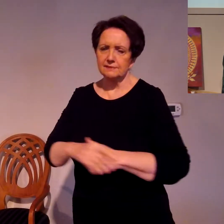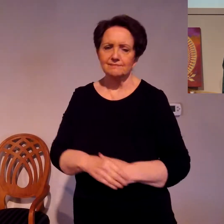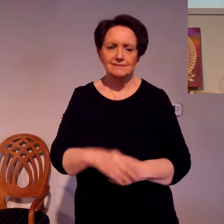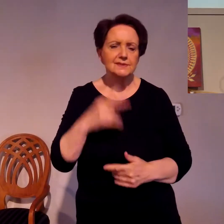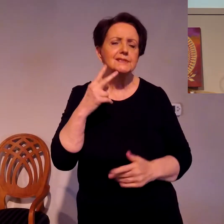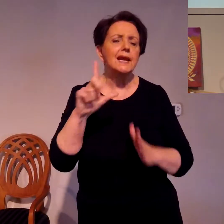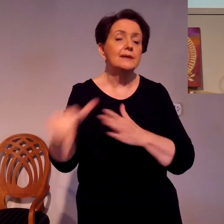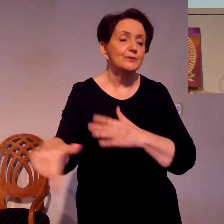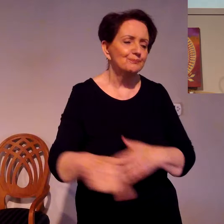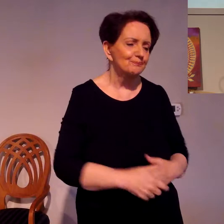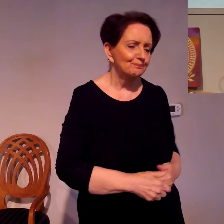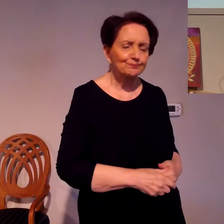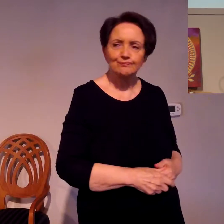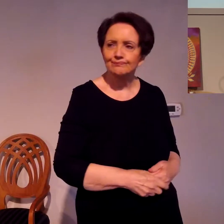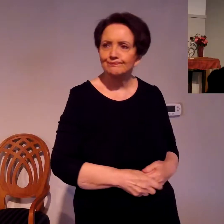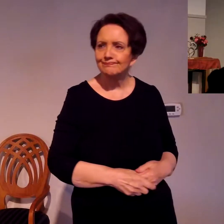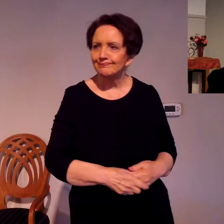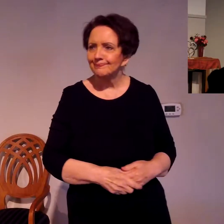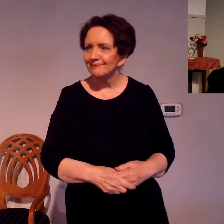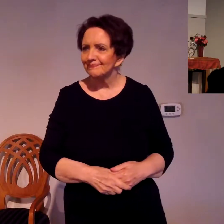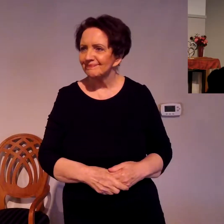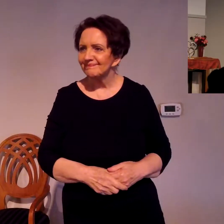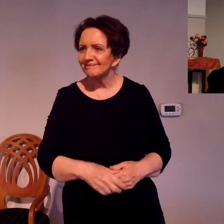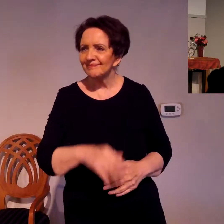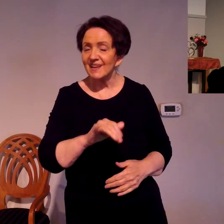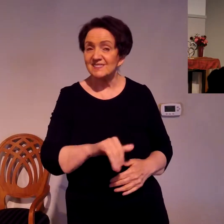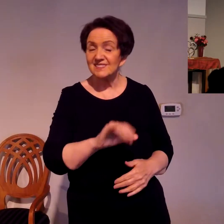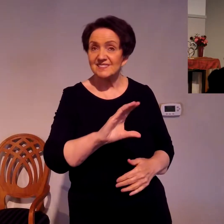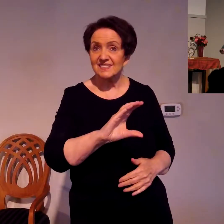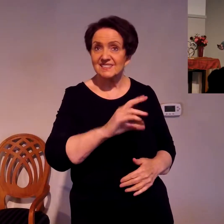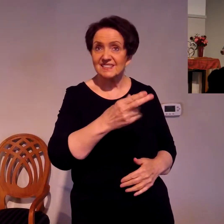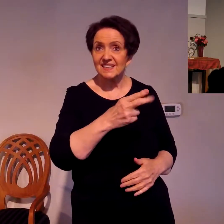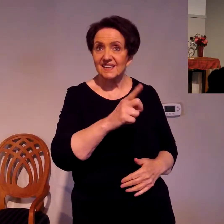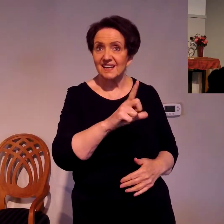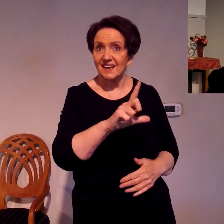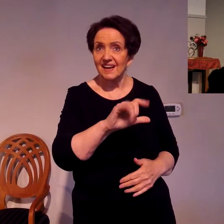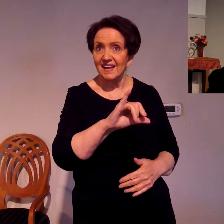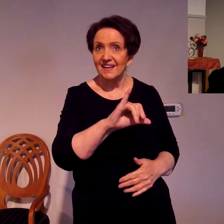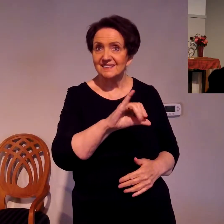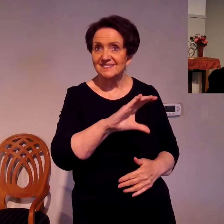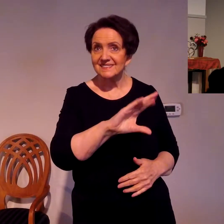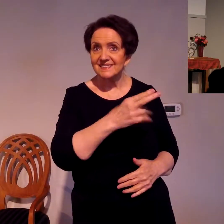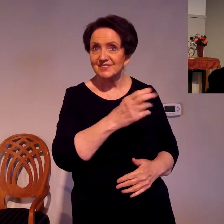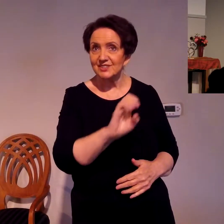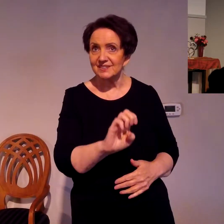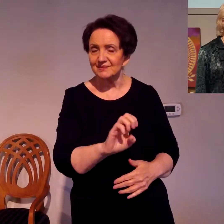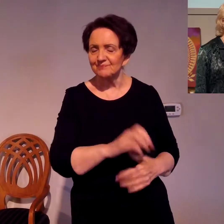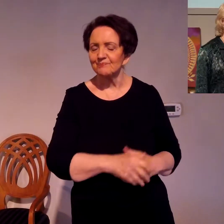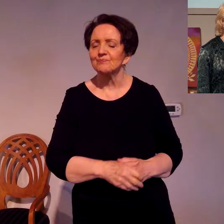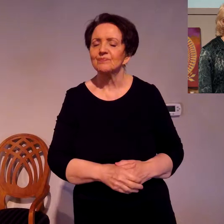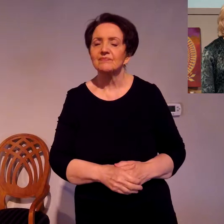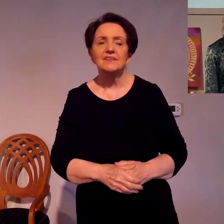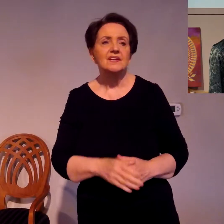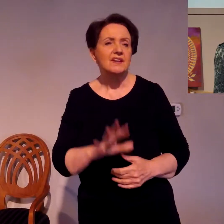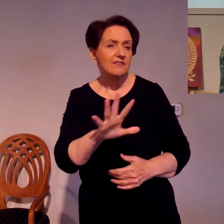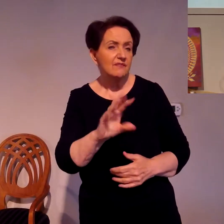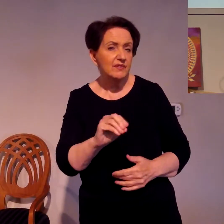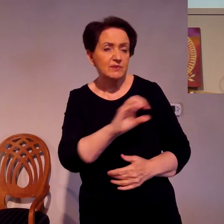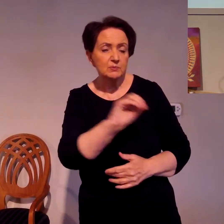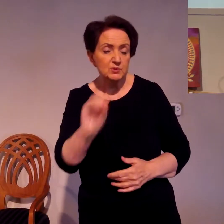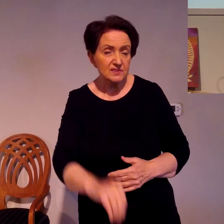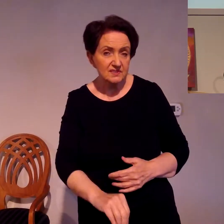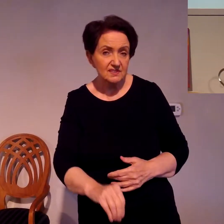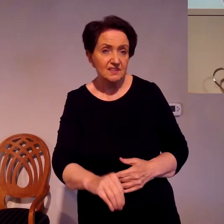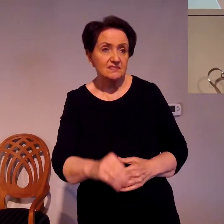later. Right? This is the cliche level of communication. I would say probably 50% of our communication out in